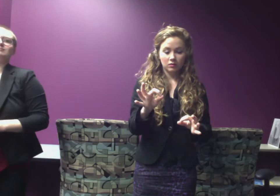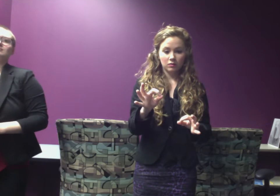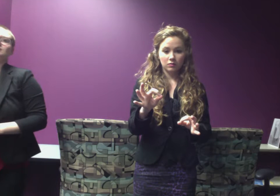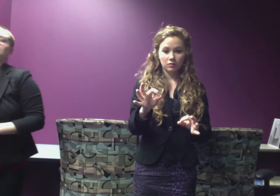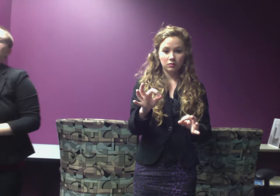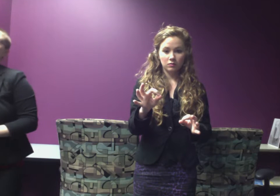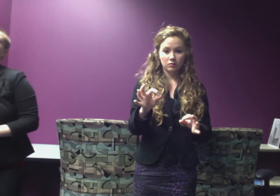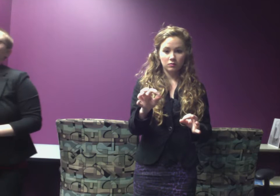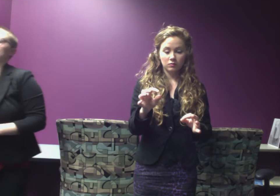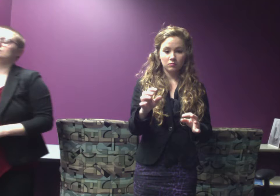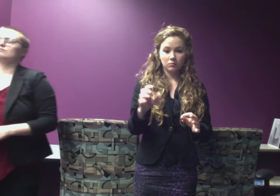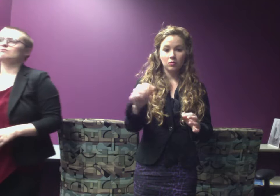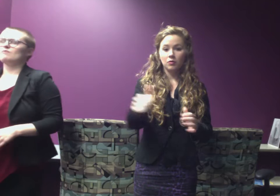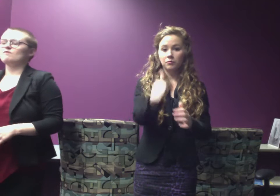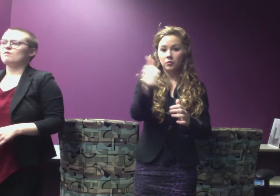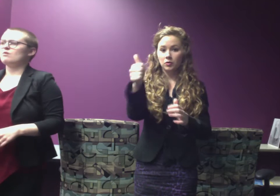said, locate